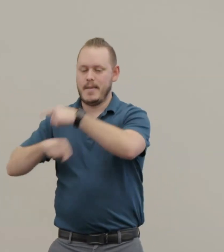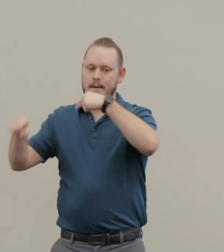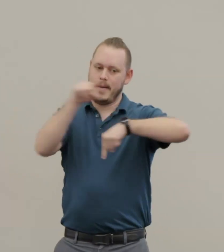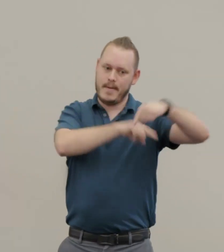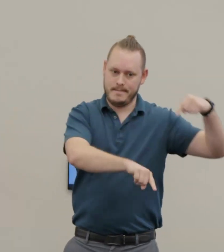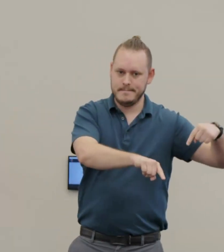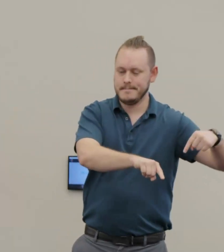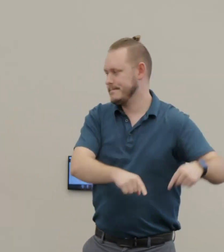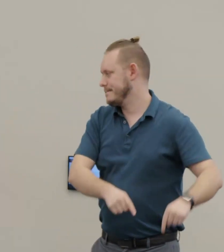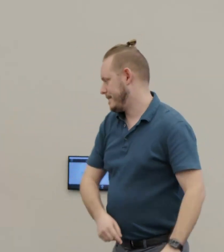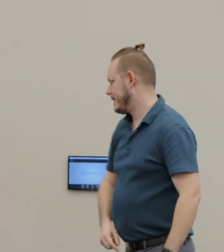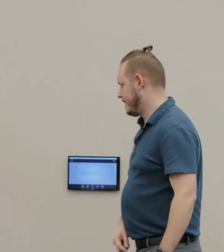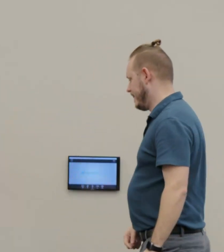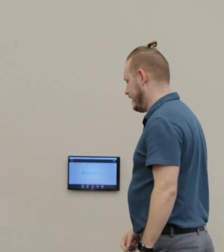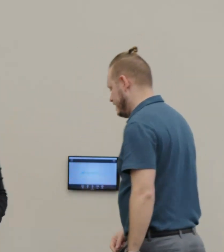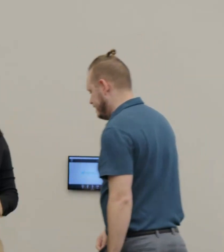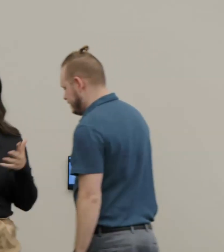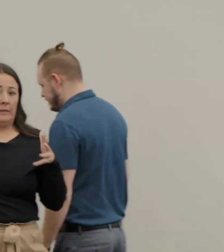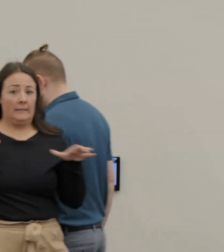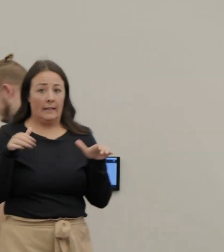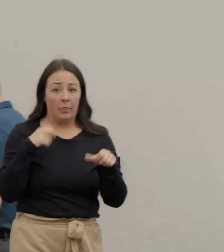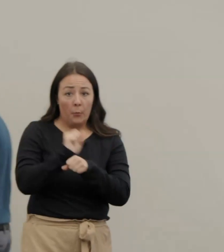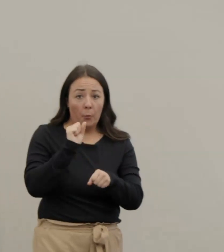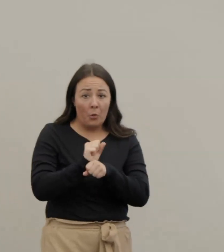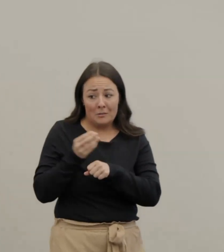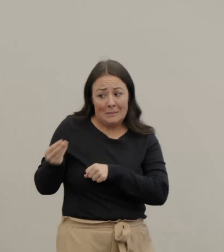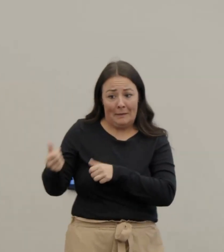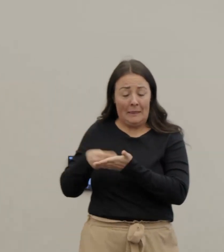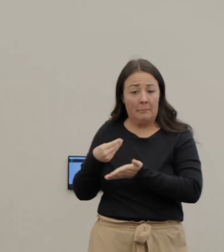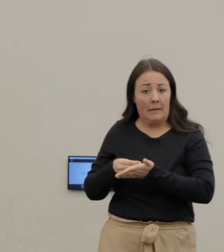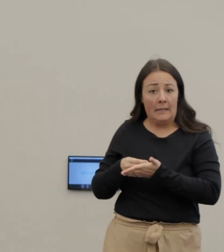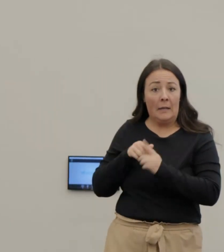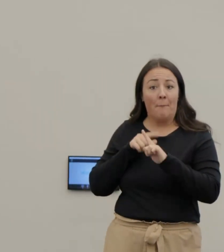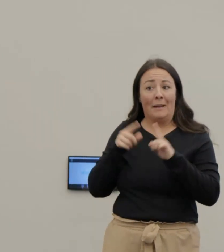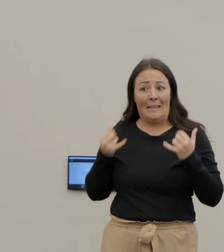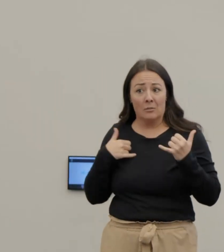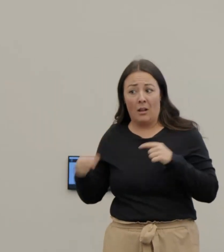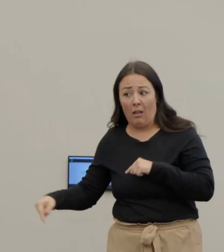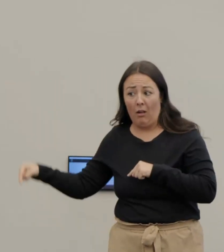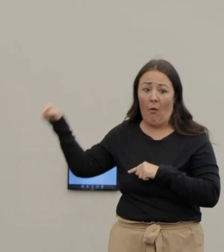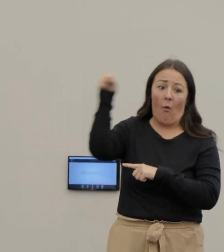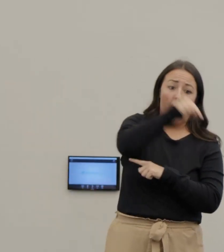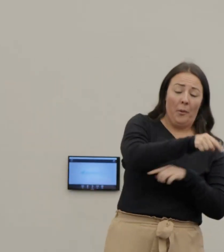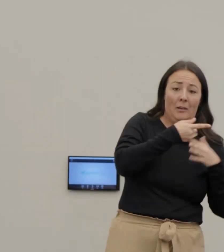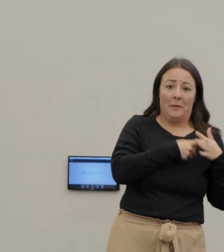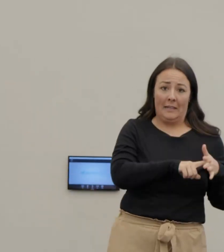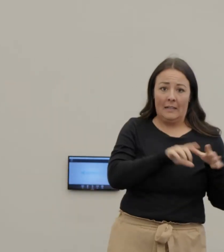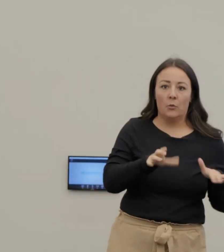back. We already did all the work. We spent all the money. And now we have to take it all the way back to the start and do it